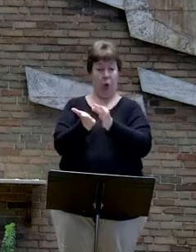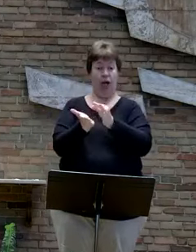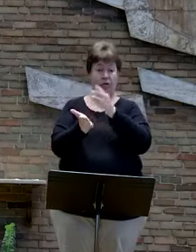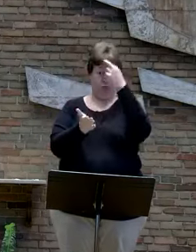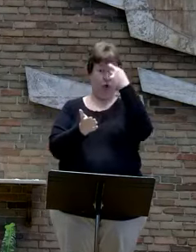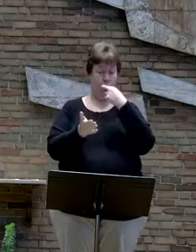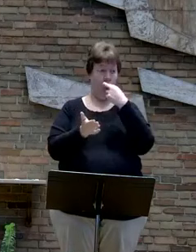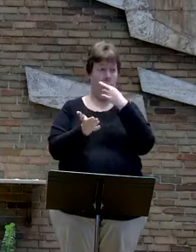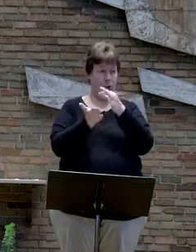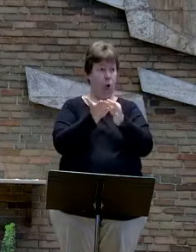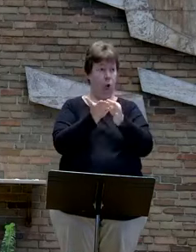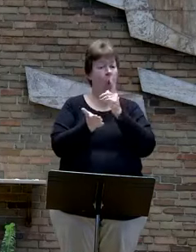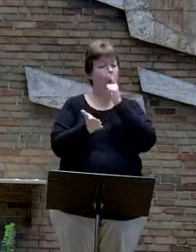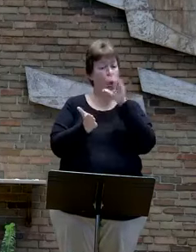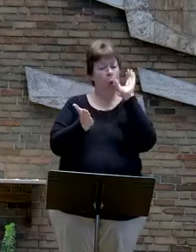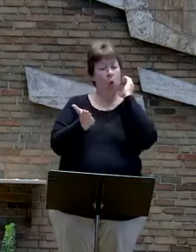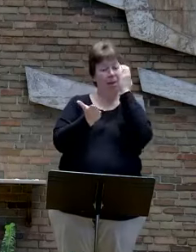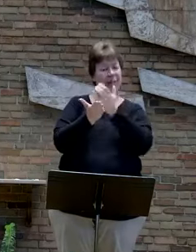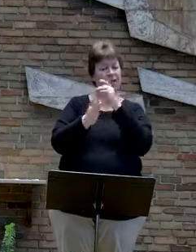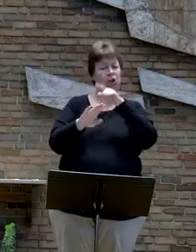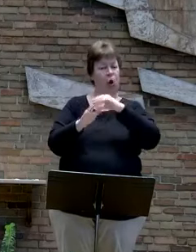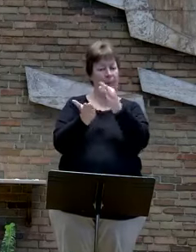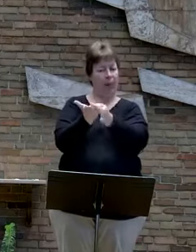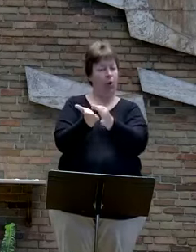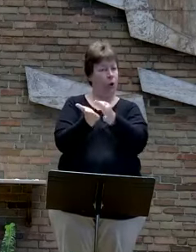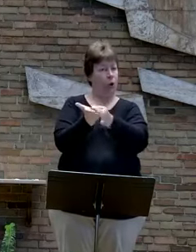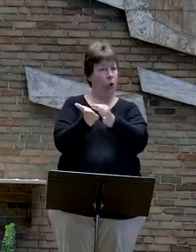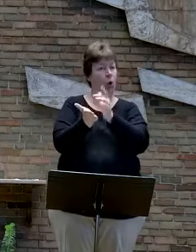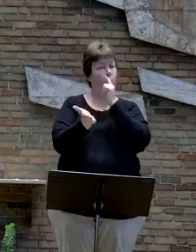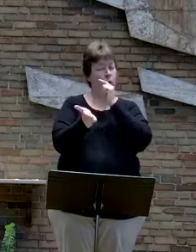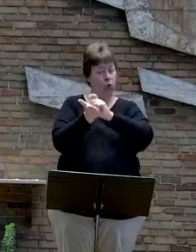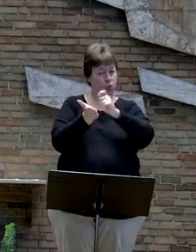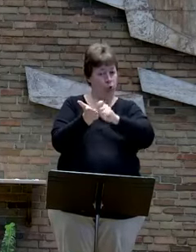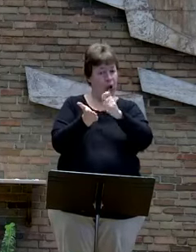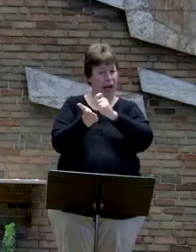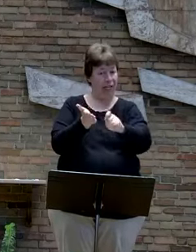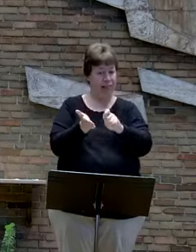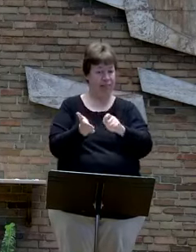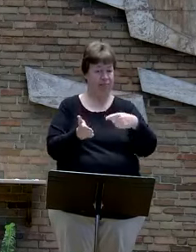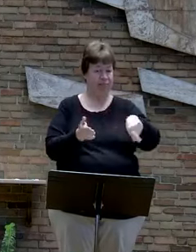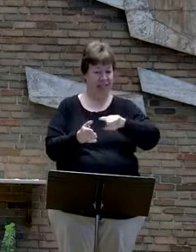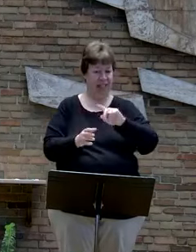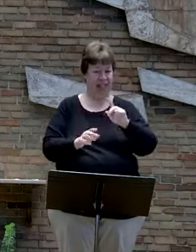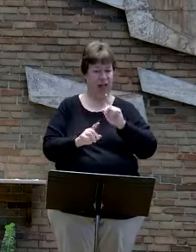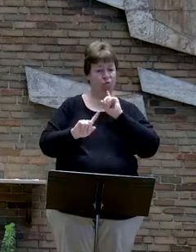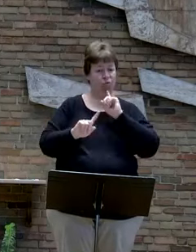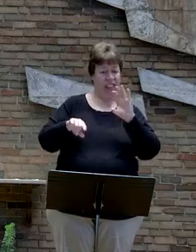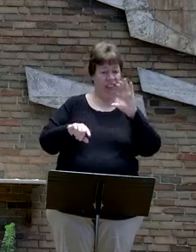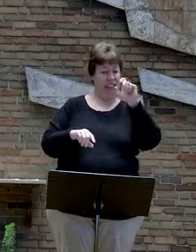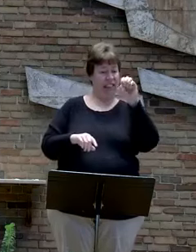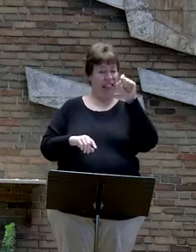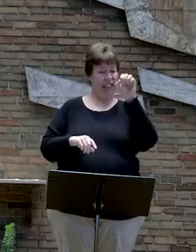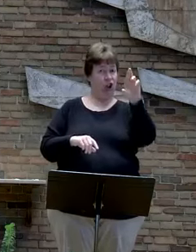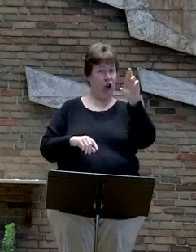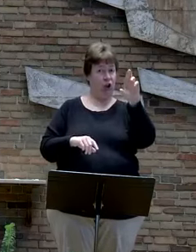to them, "Whose image is this, and whose inscription?" They replied, "Caesar's."